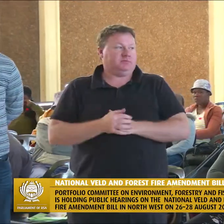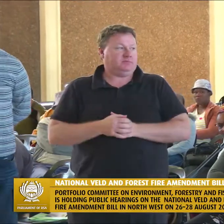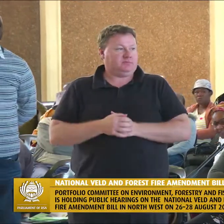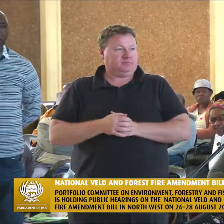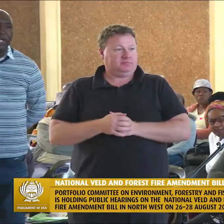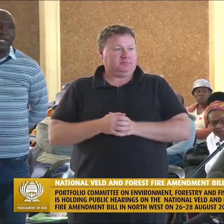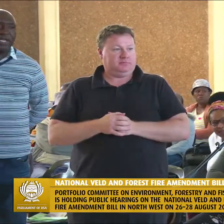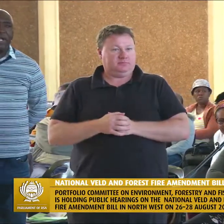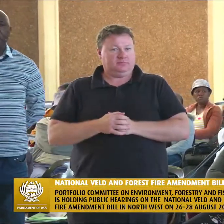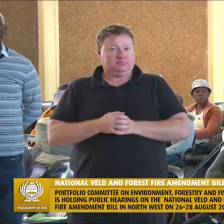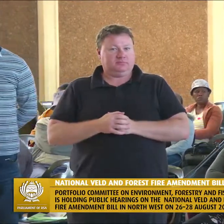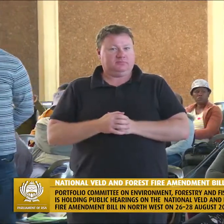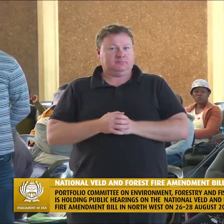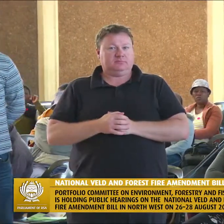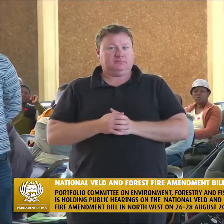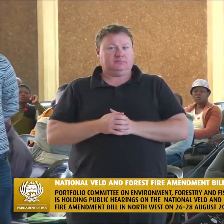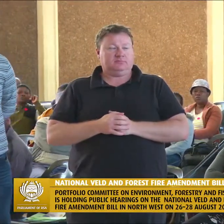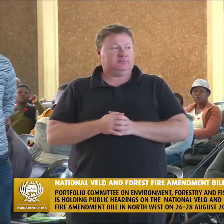delegation